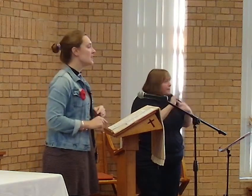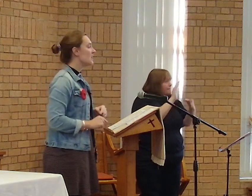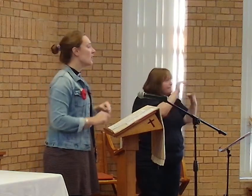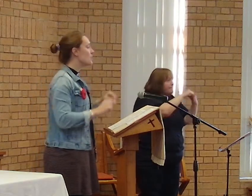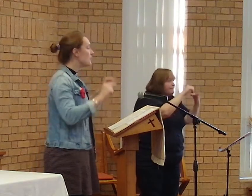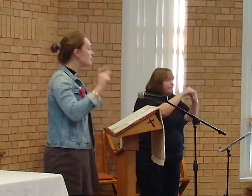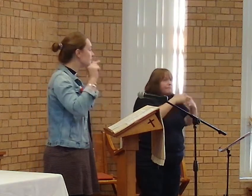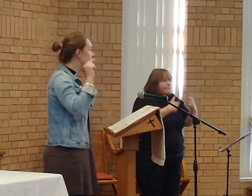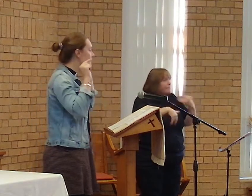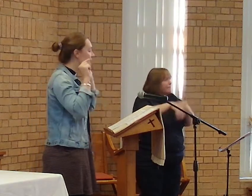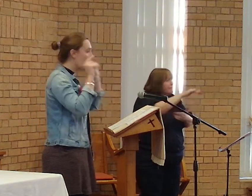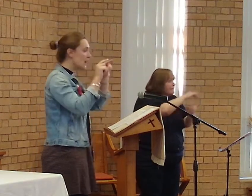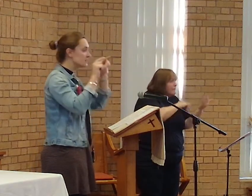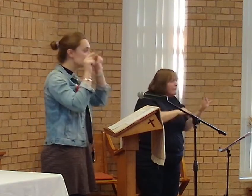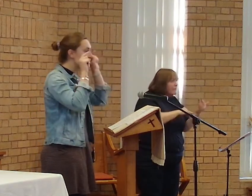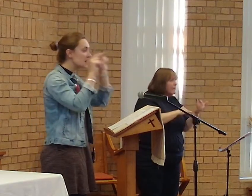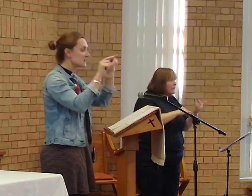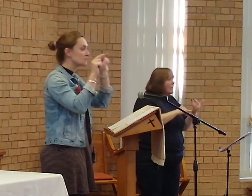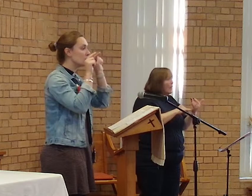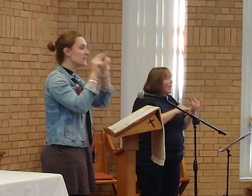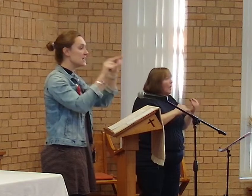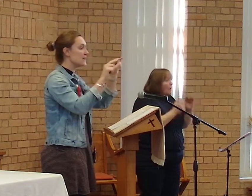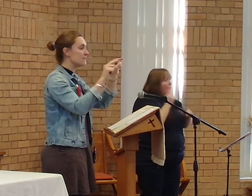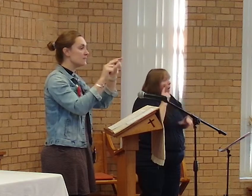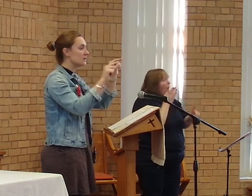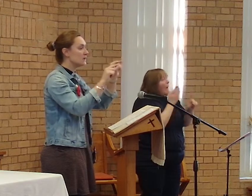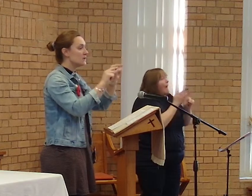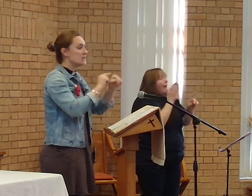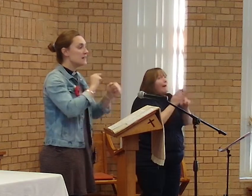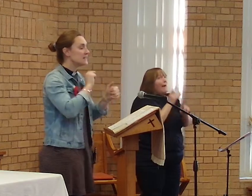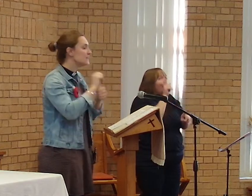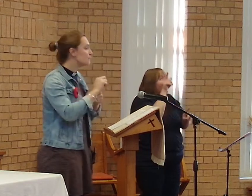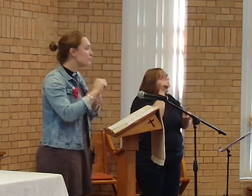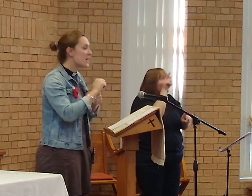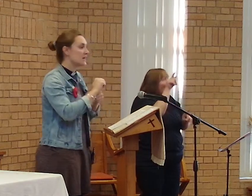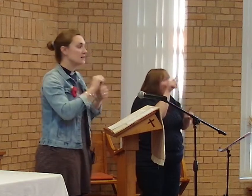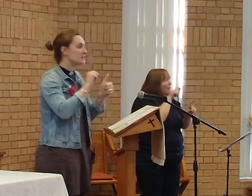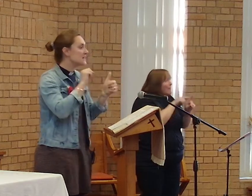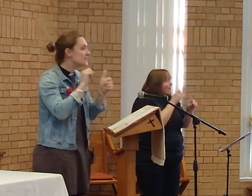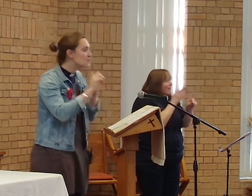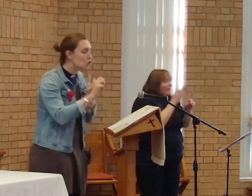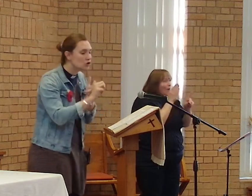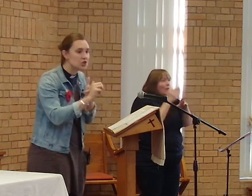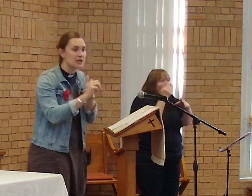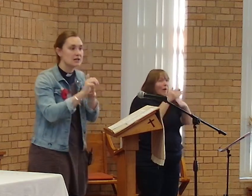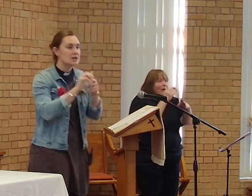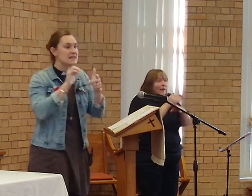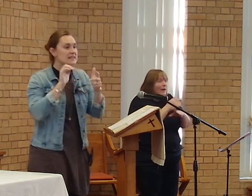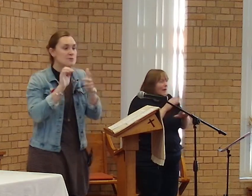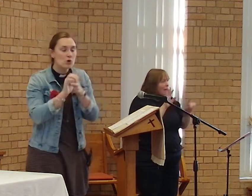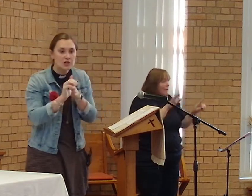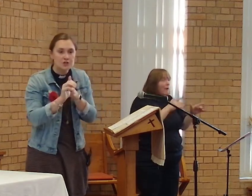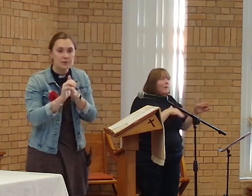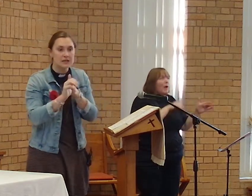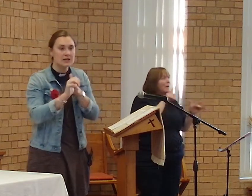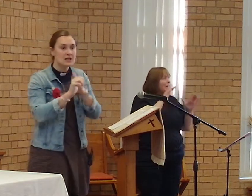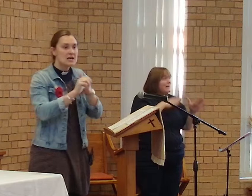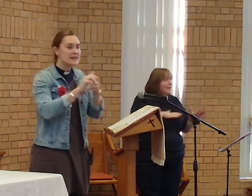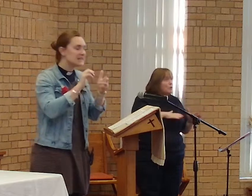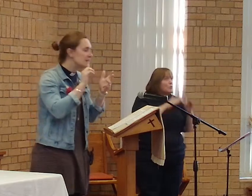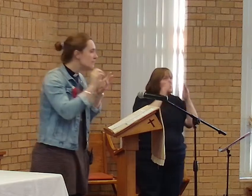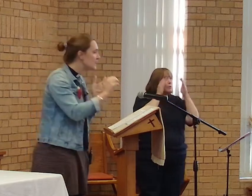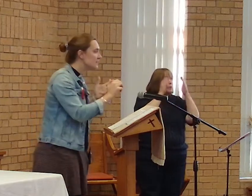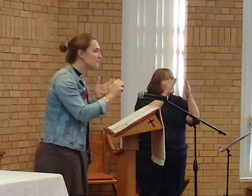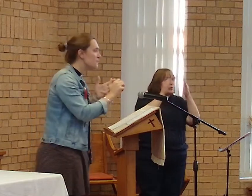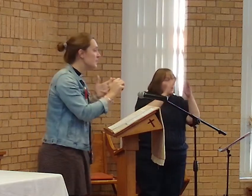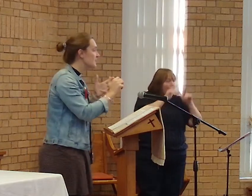today, are those who keep their eyes fixed on him. They keep praying. They keep watching, they keep worshipping,